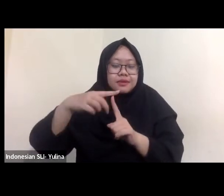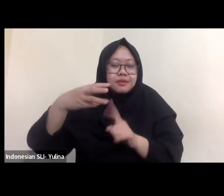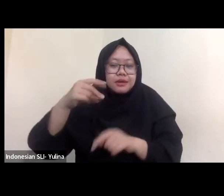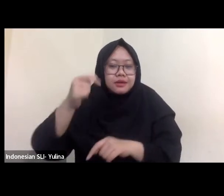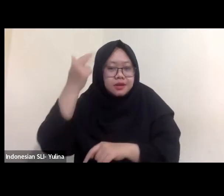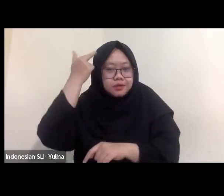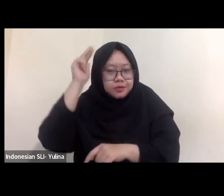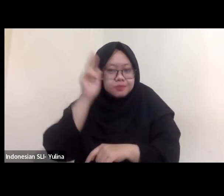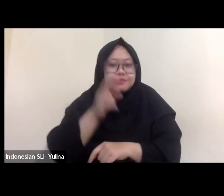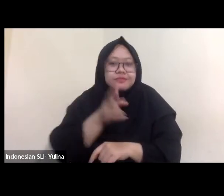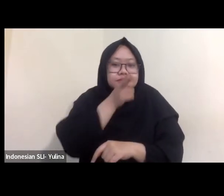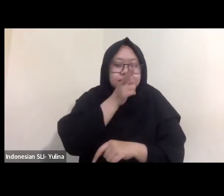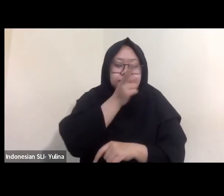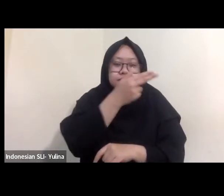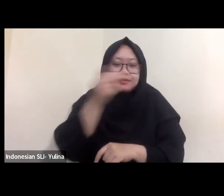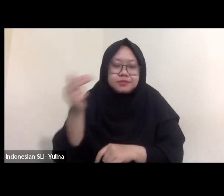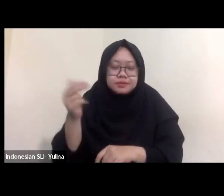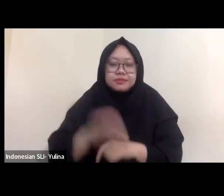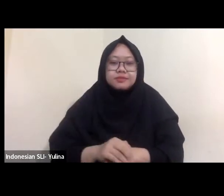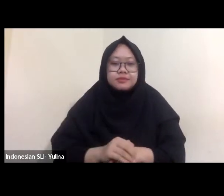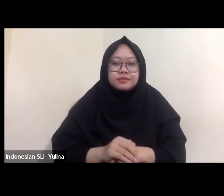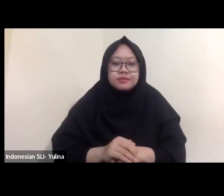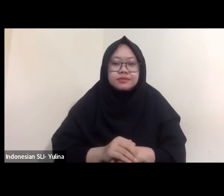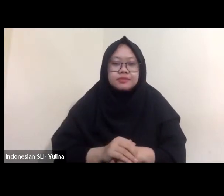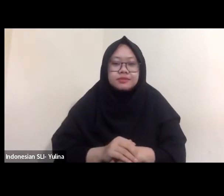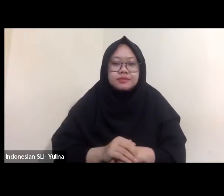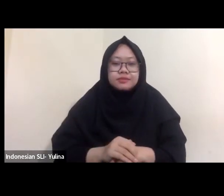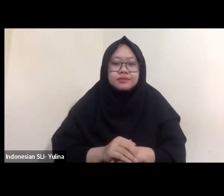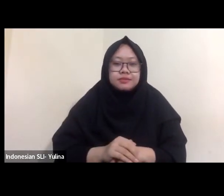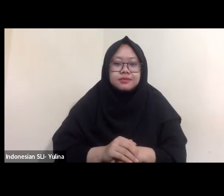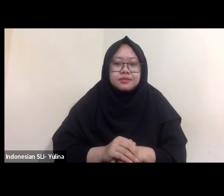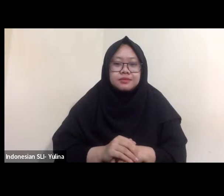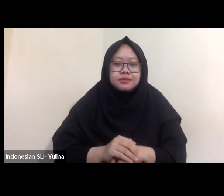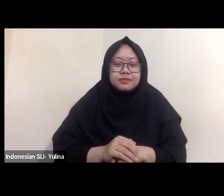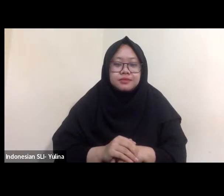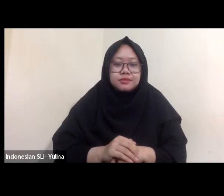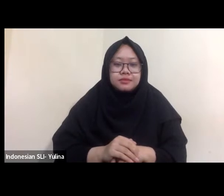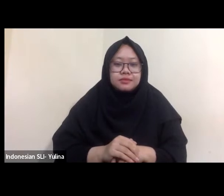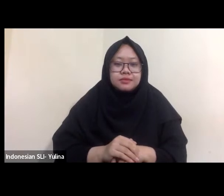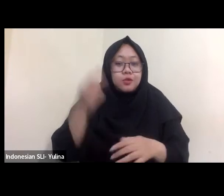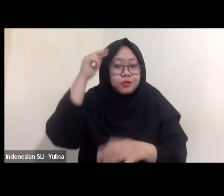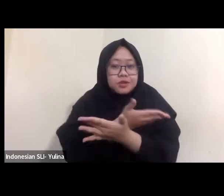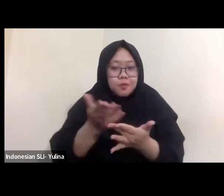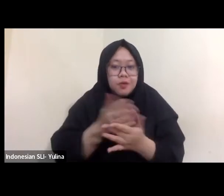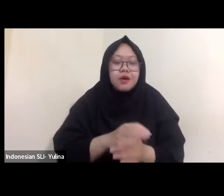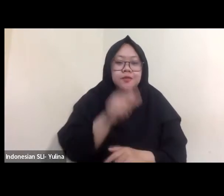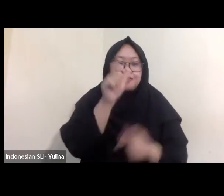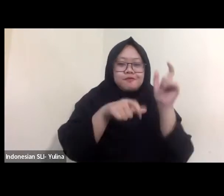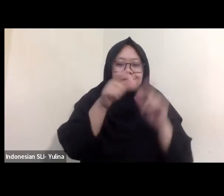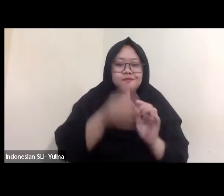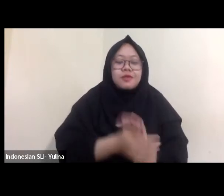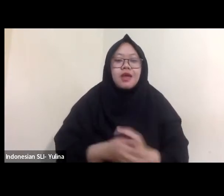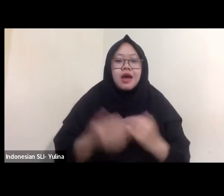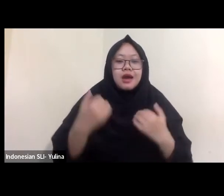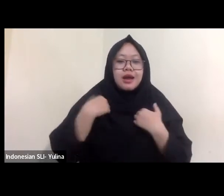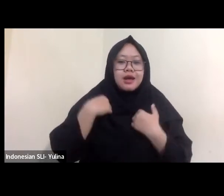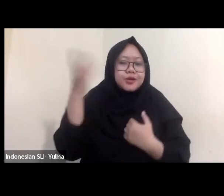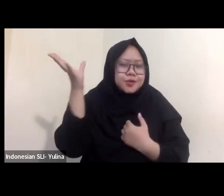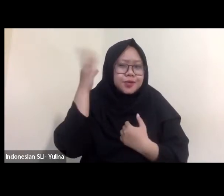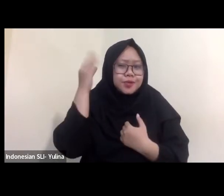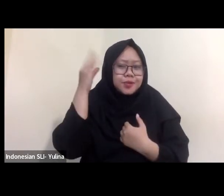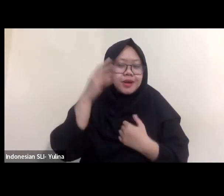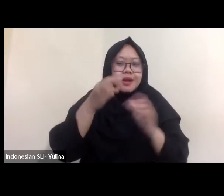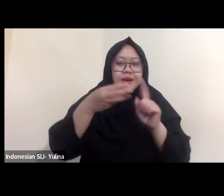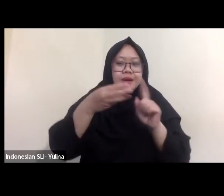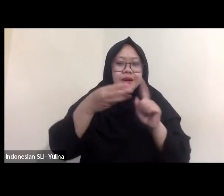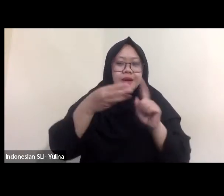it up. Also, an important note, once again, to all the panelists, there will be a bell ring to notify you that you have 2 minutes left